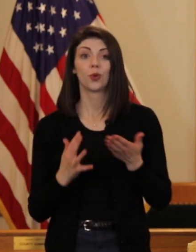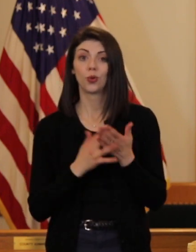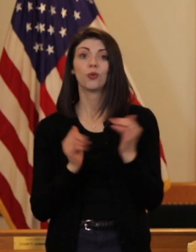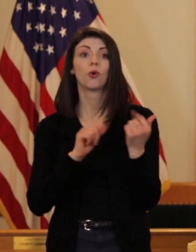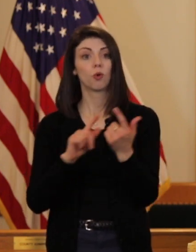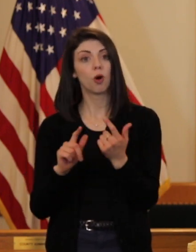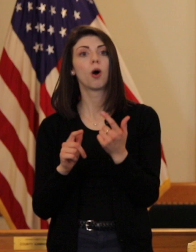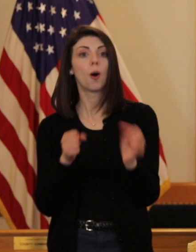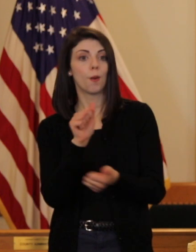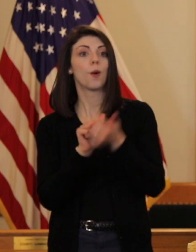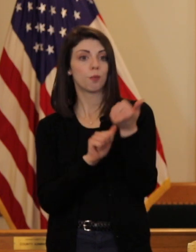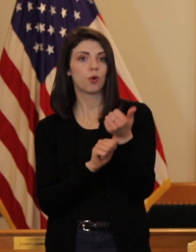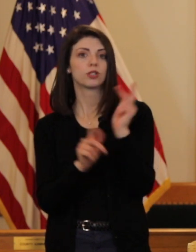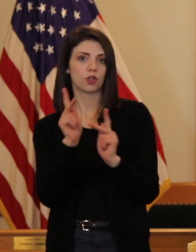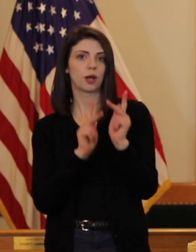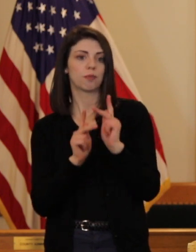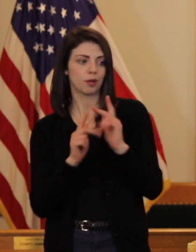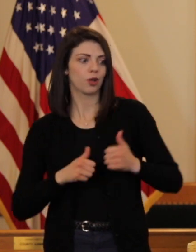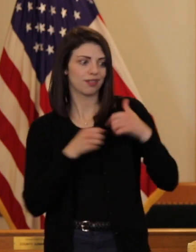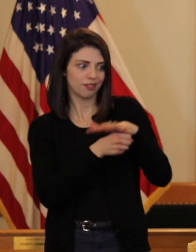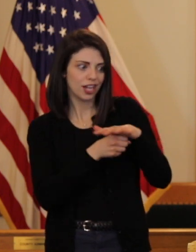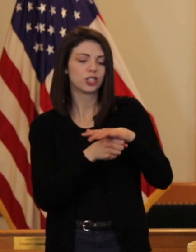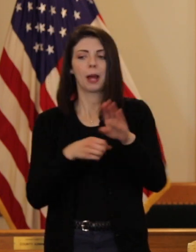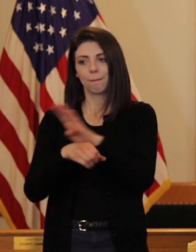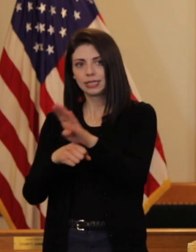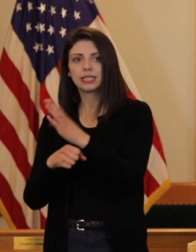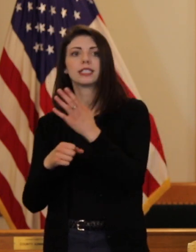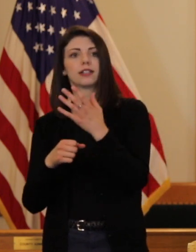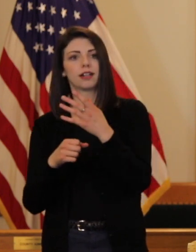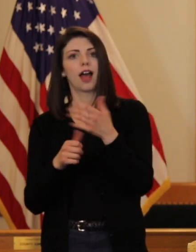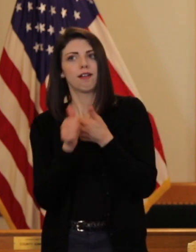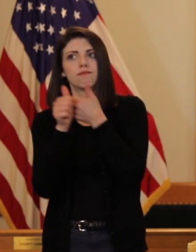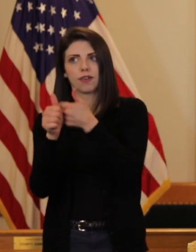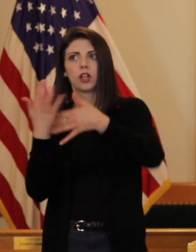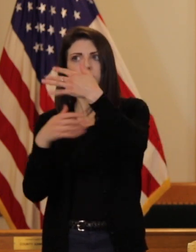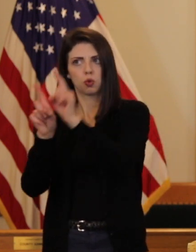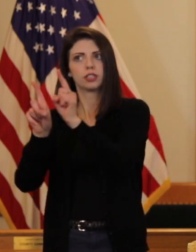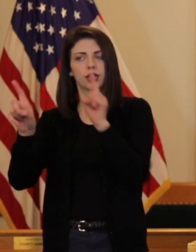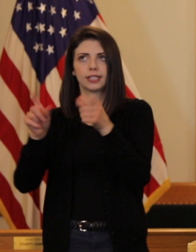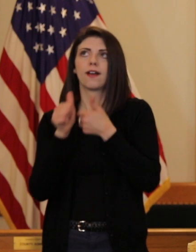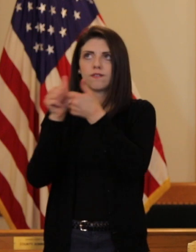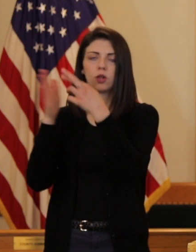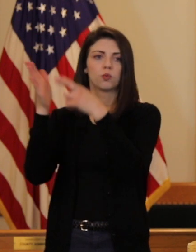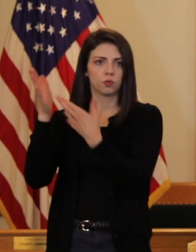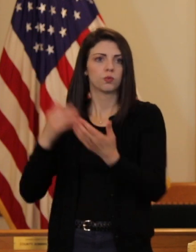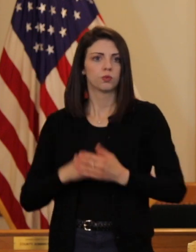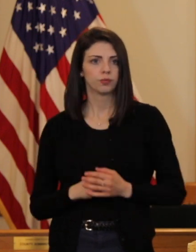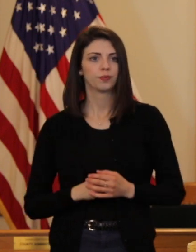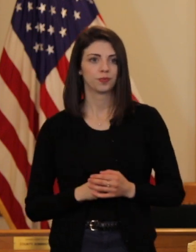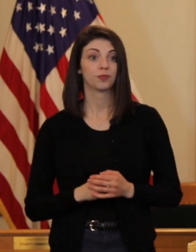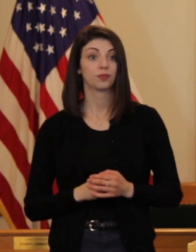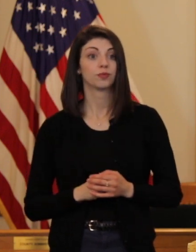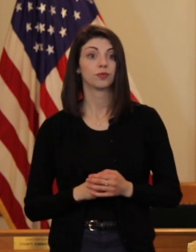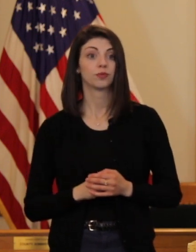and businesses have done their part by practicing social distancing and following the recommendations of the New York State Department of Health.